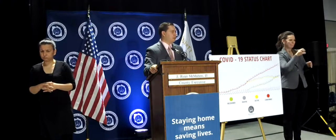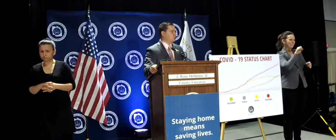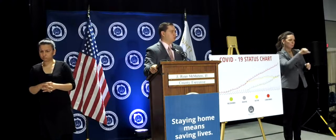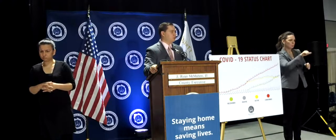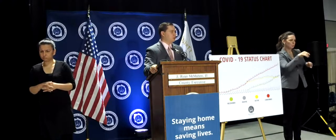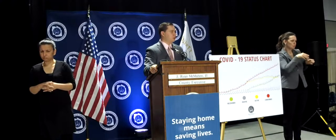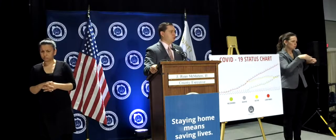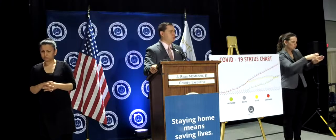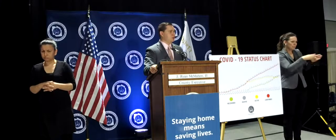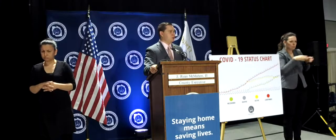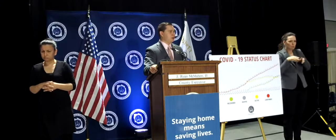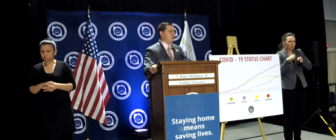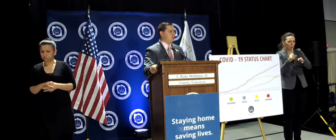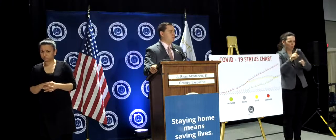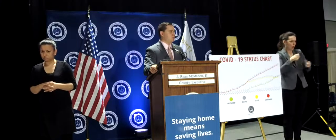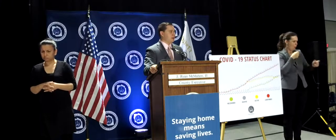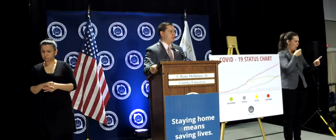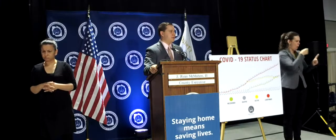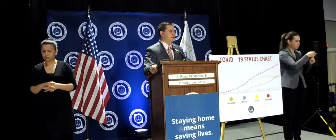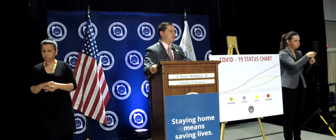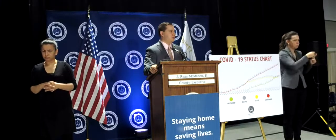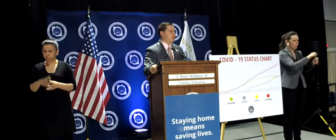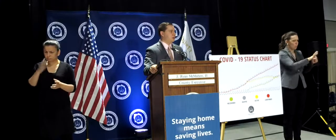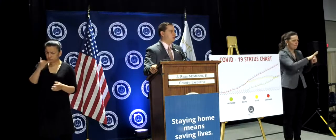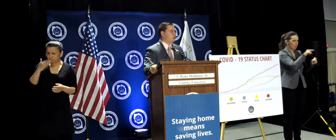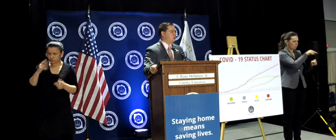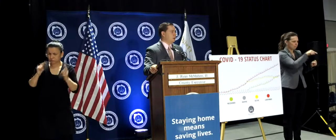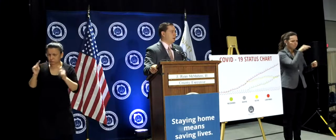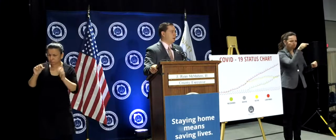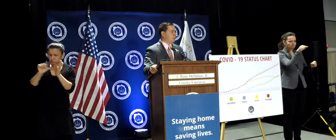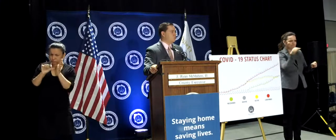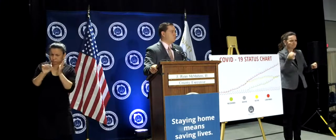some potential affiliations that are driving some of that density there.